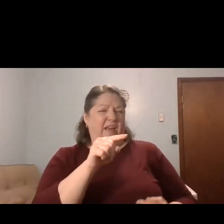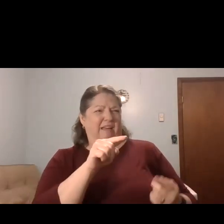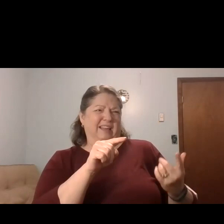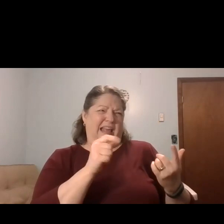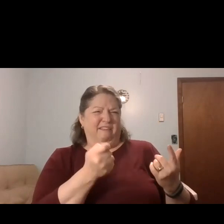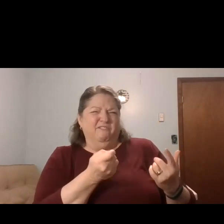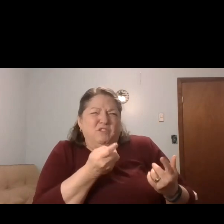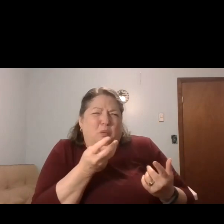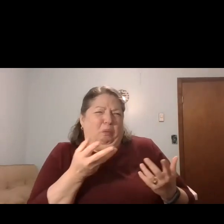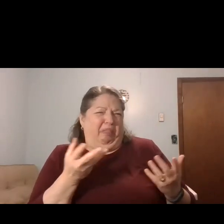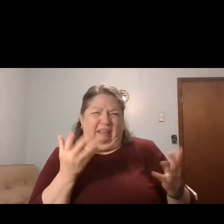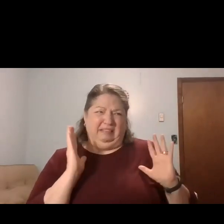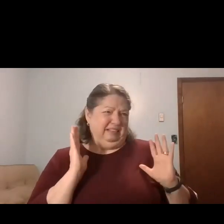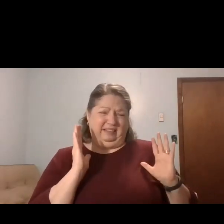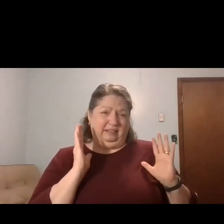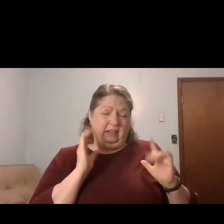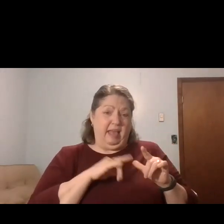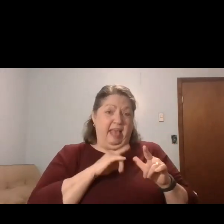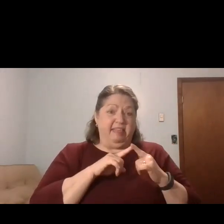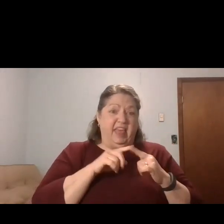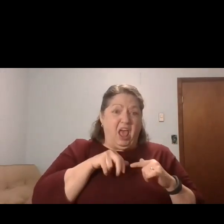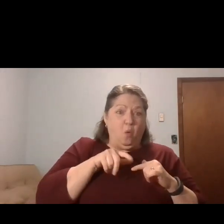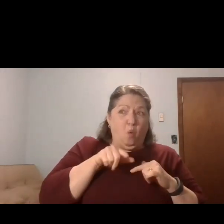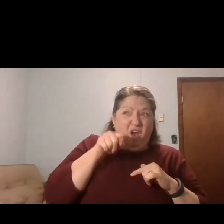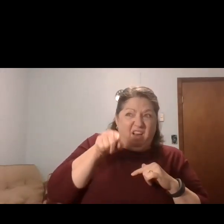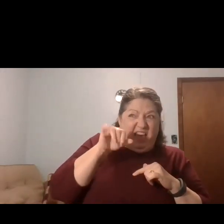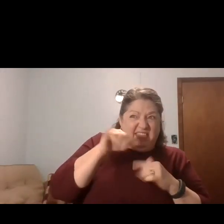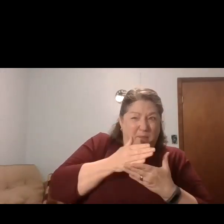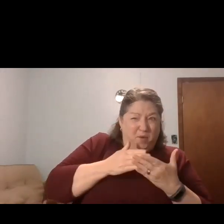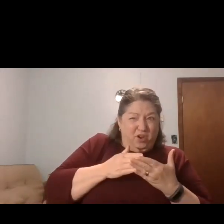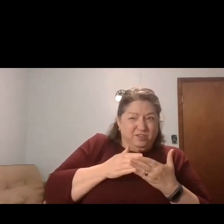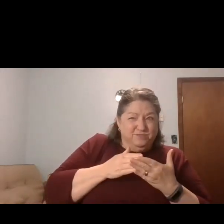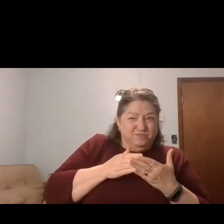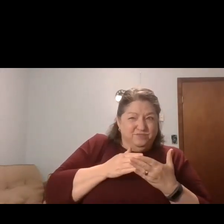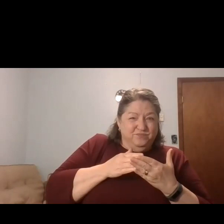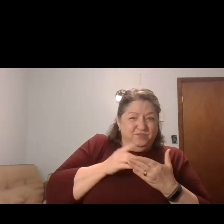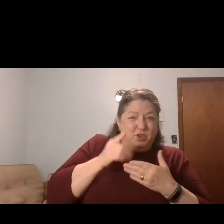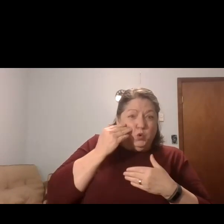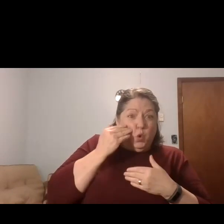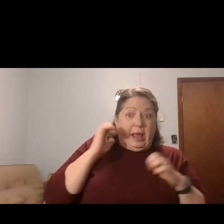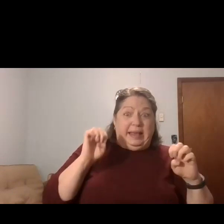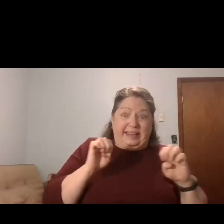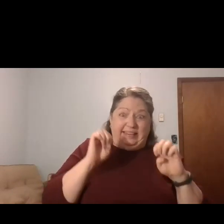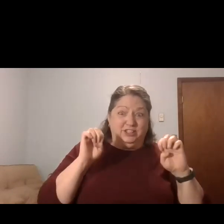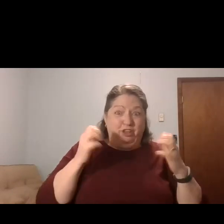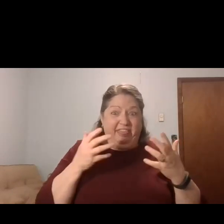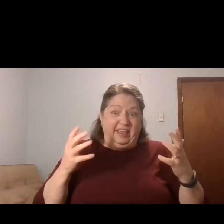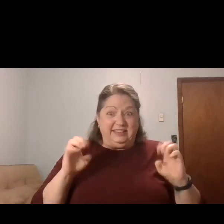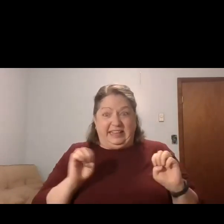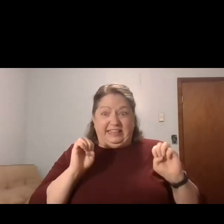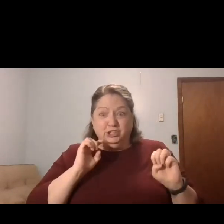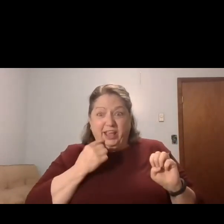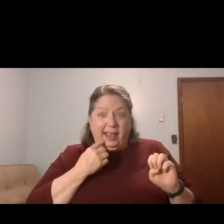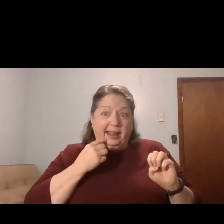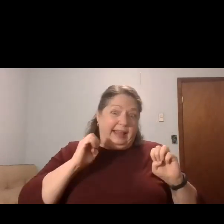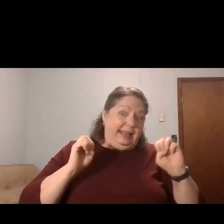there. And then I walked into that section that's designated to, you know, Easter things, Easter Sunday and things like